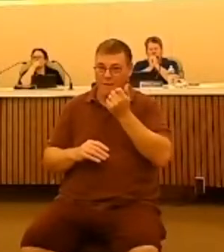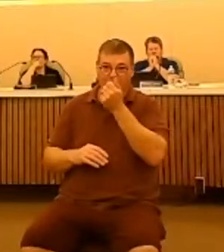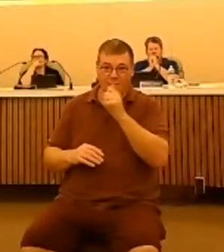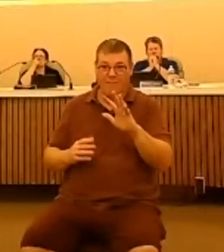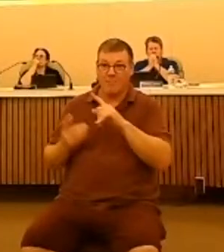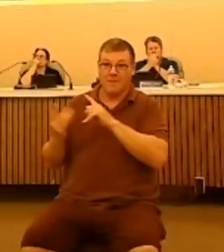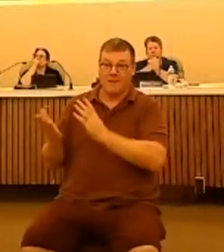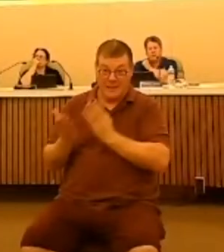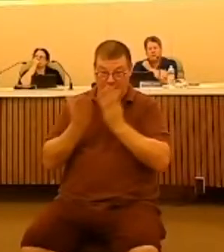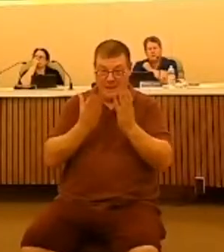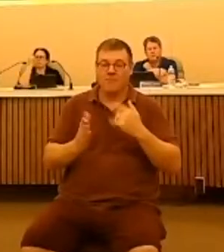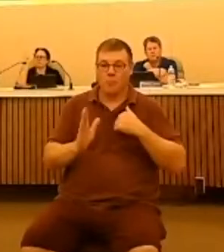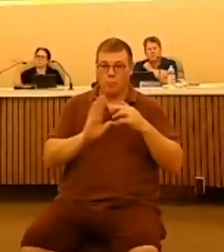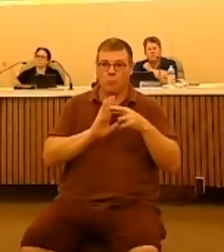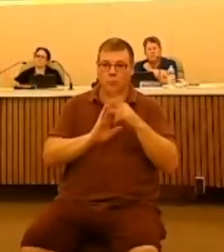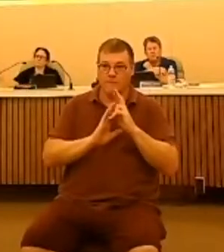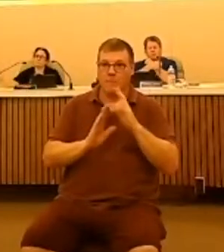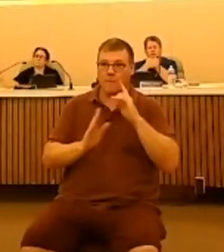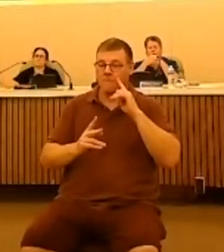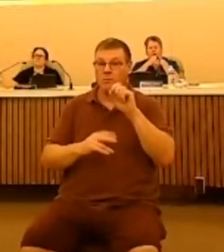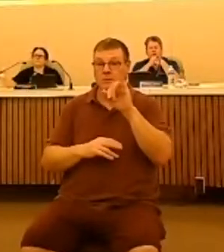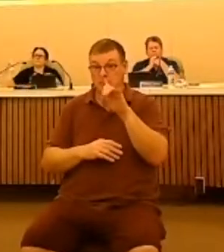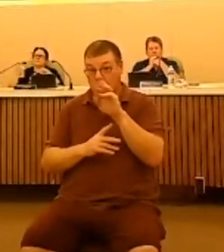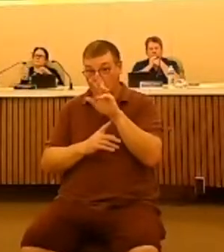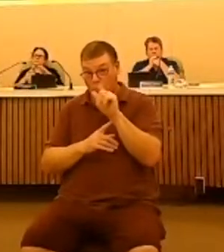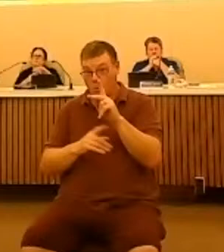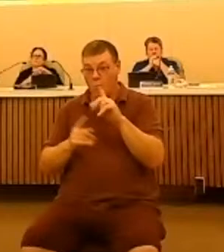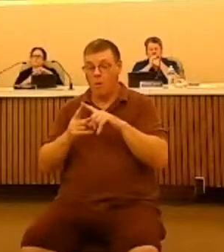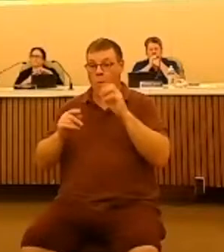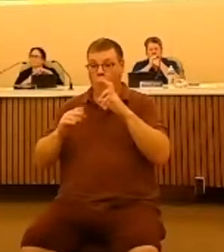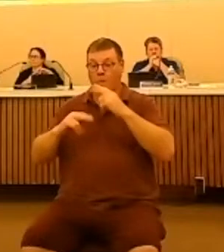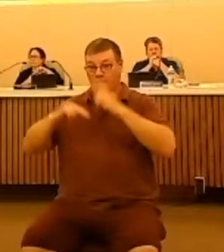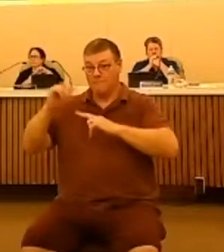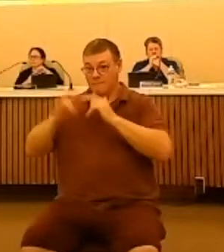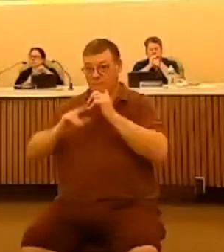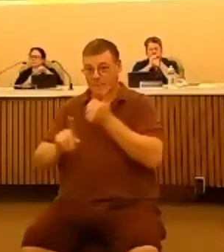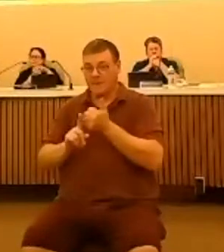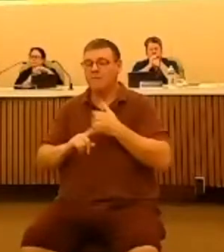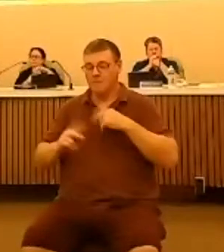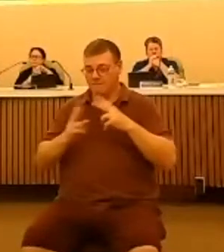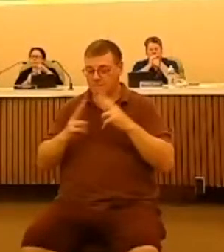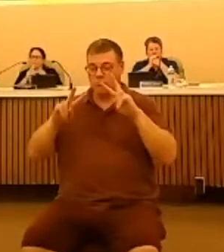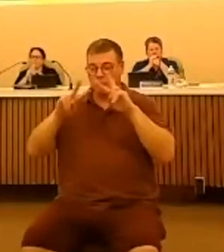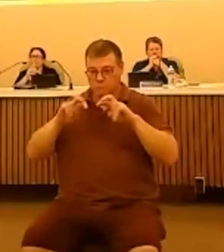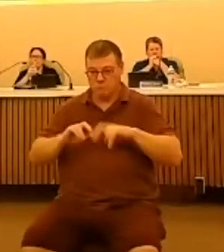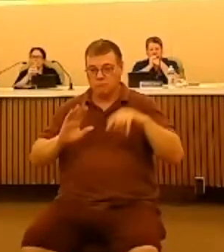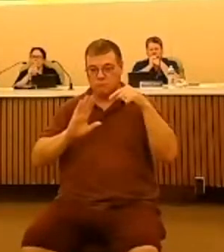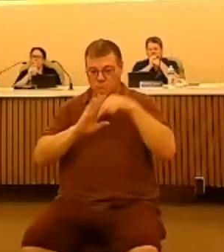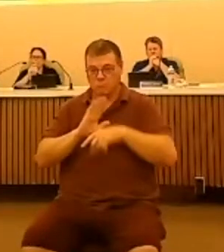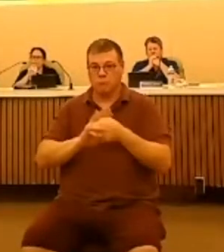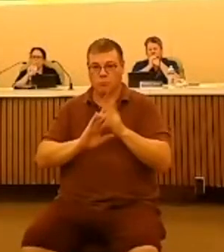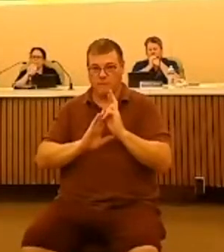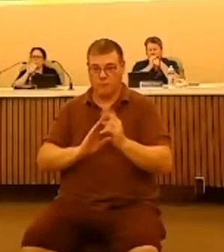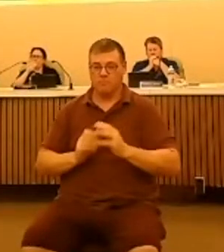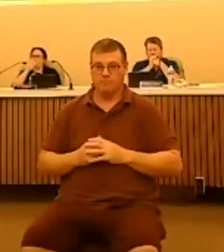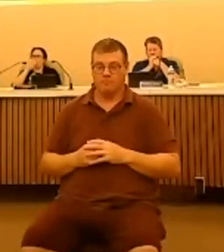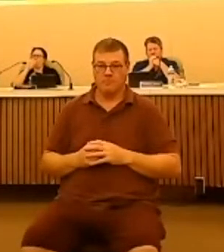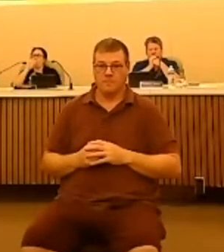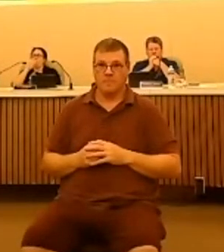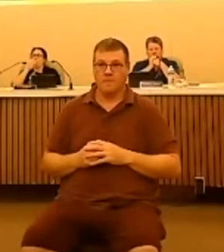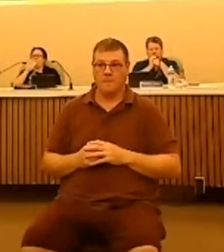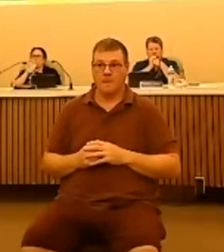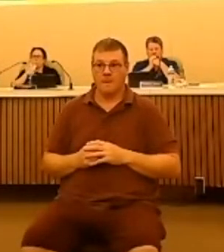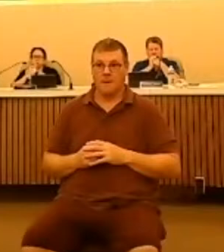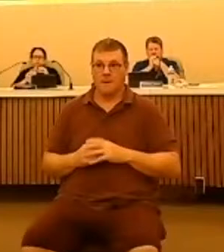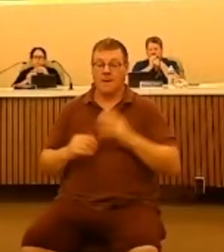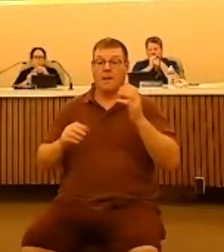would give to us to Right. review, whether it's for the sidewalks or the subdivision itself. We do a very thorough review. Right. And so